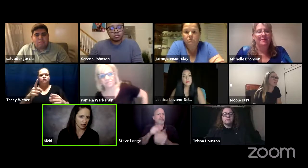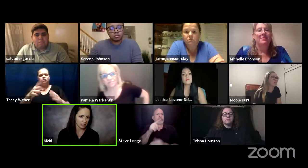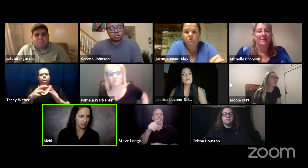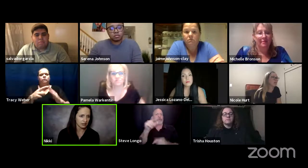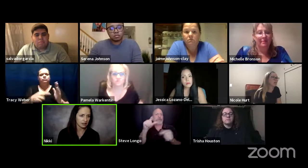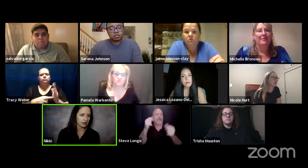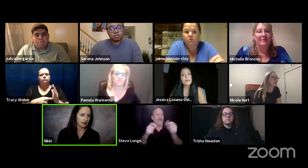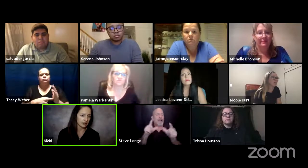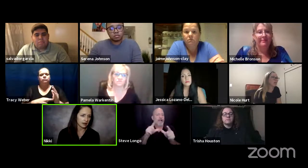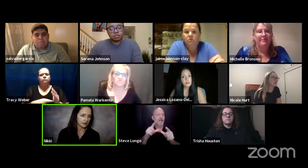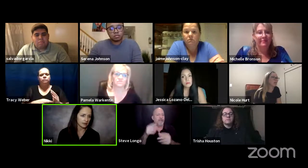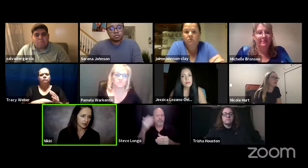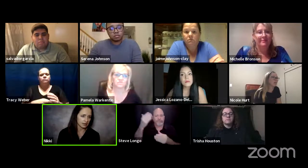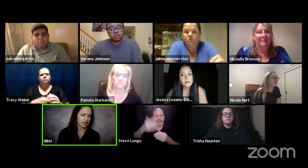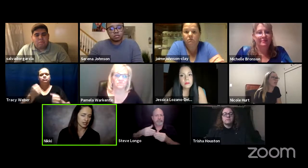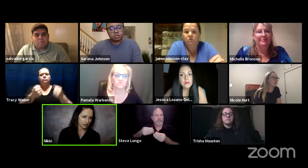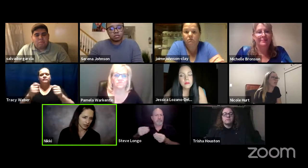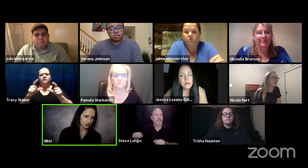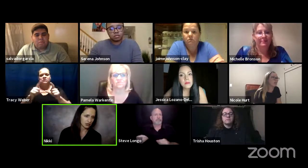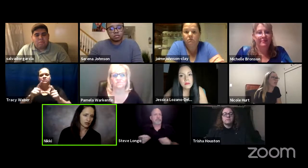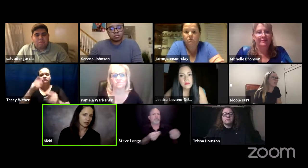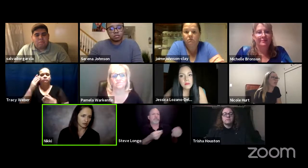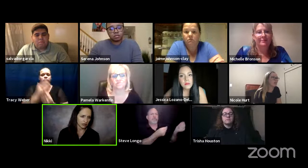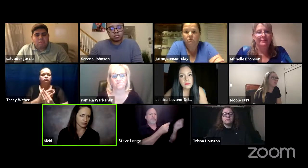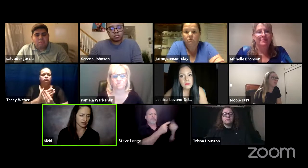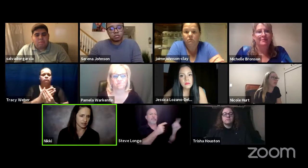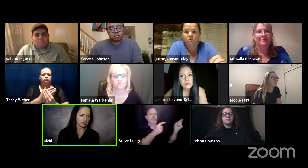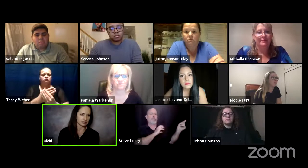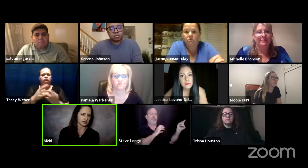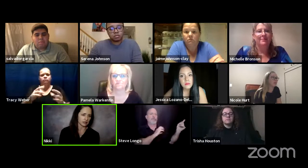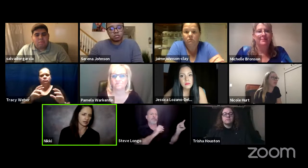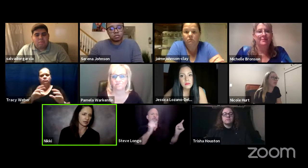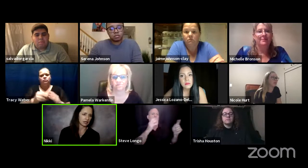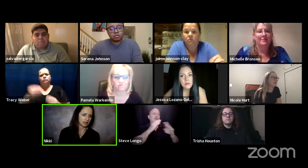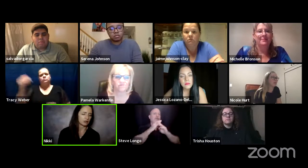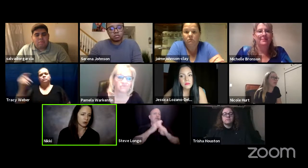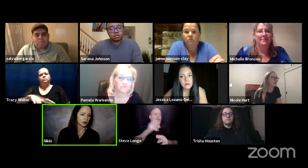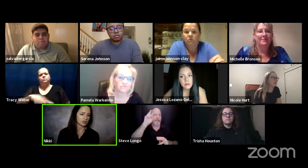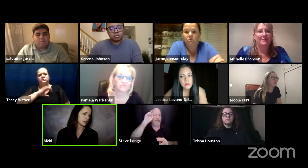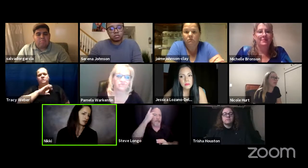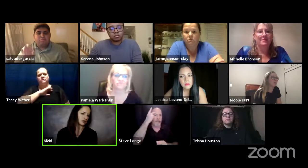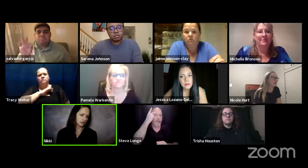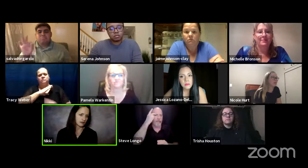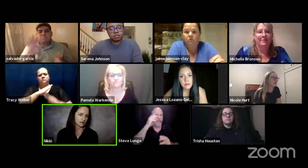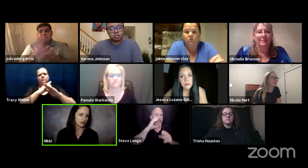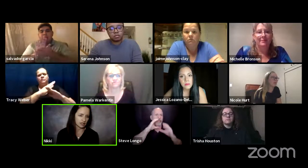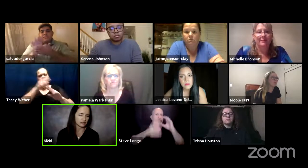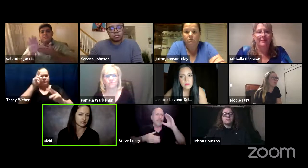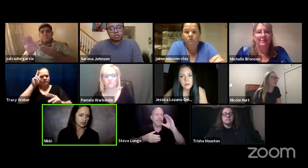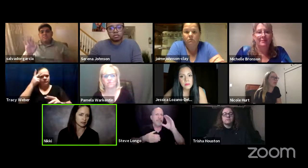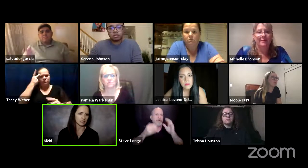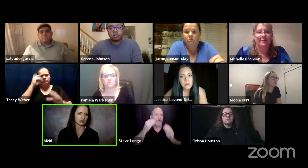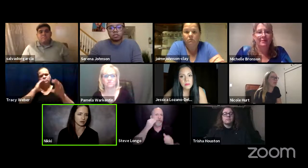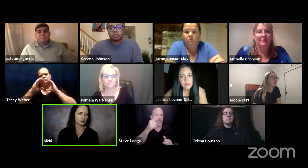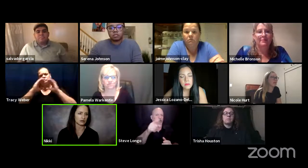ready. And they can register with their driver's license and give both to the police officer if need be, so that there is